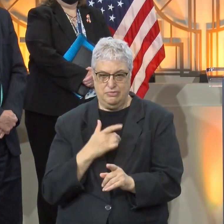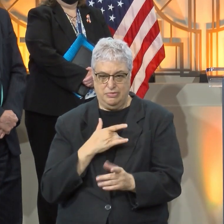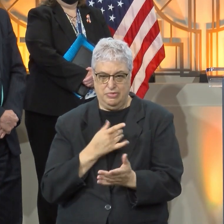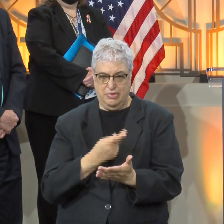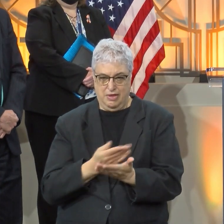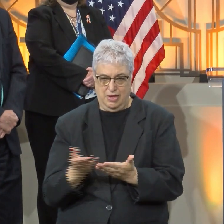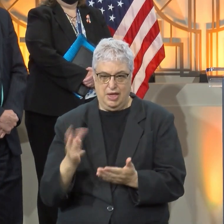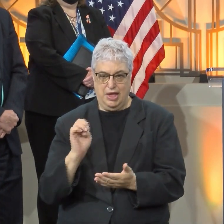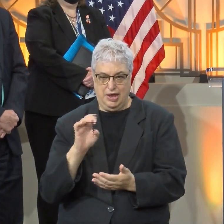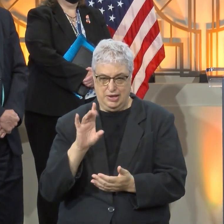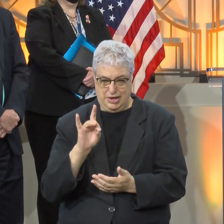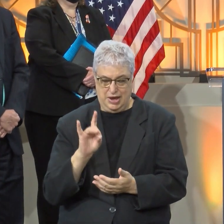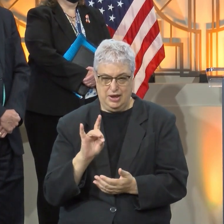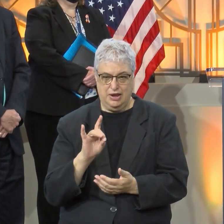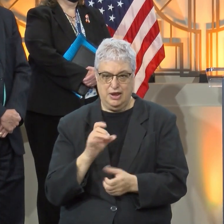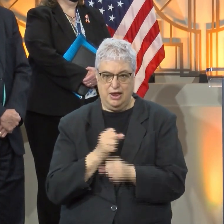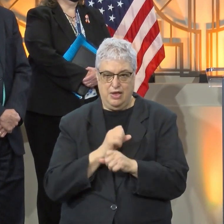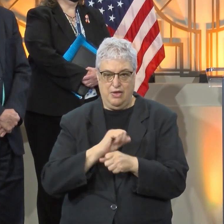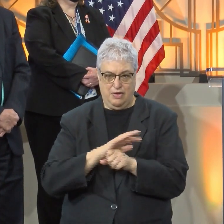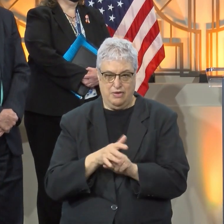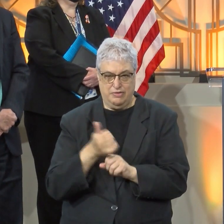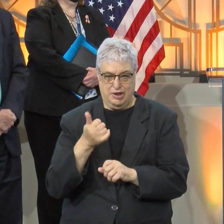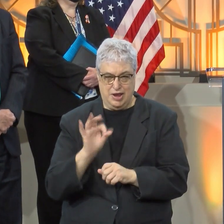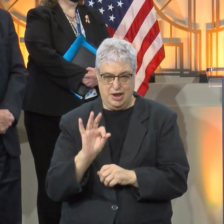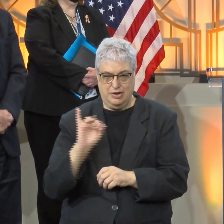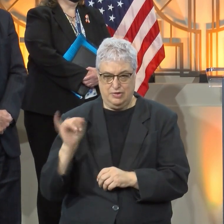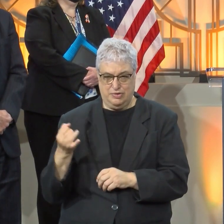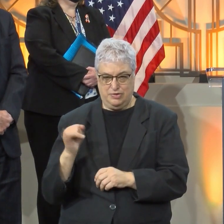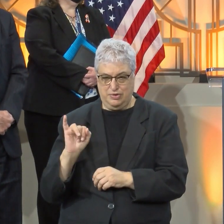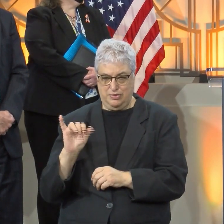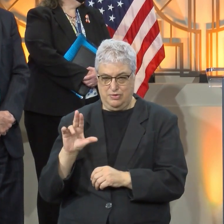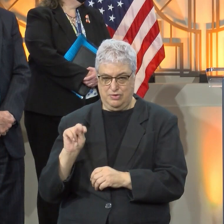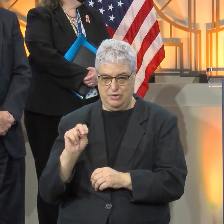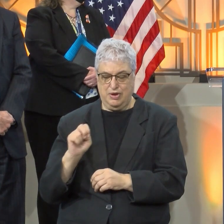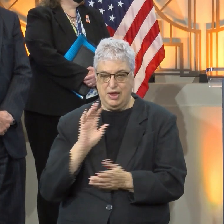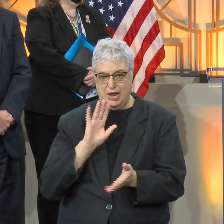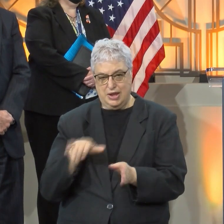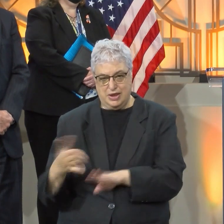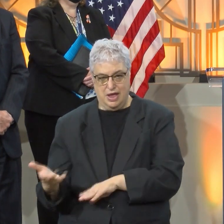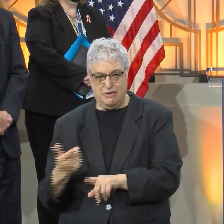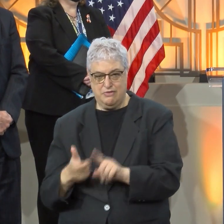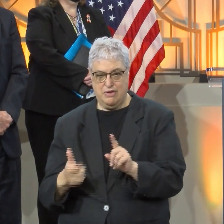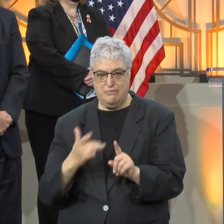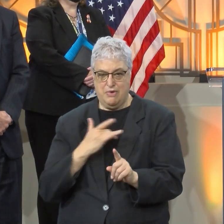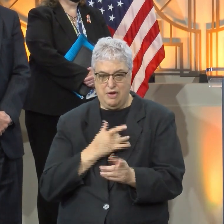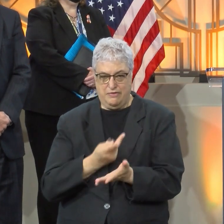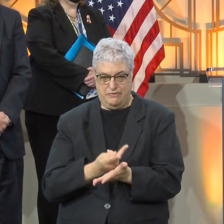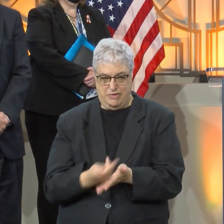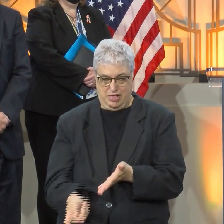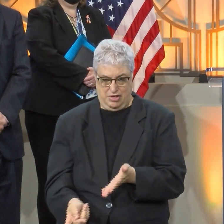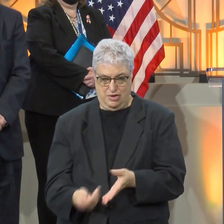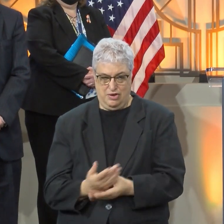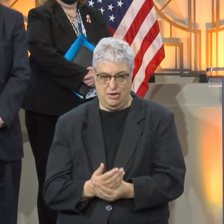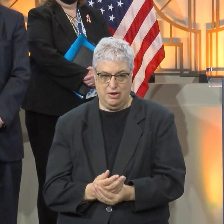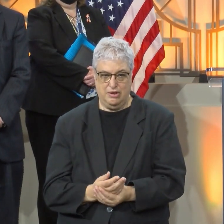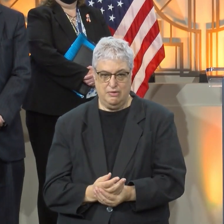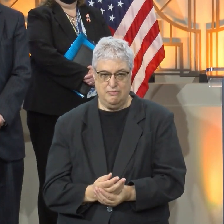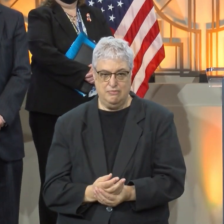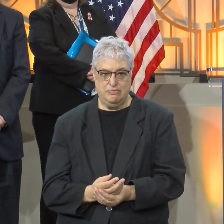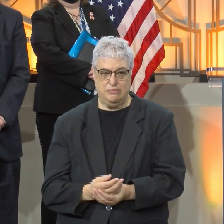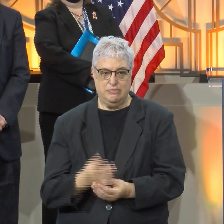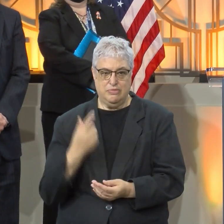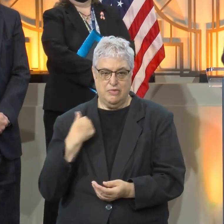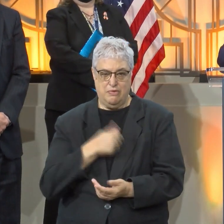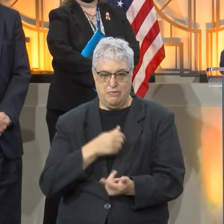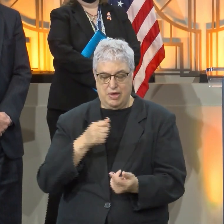did contract COVID-19 in June. However, he passed away from heart failure. We certainly want to